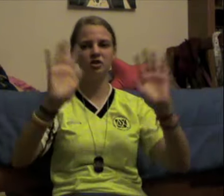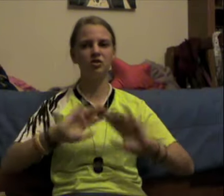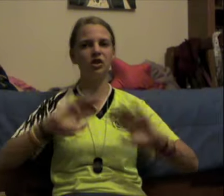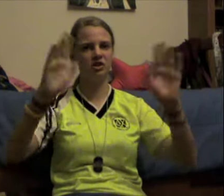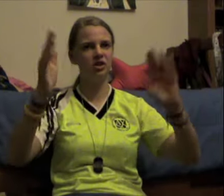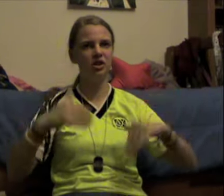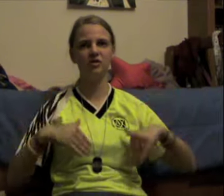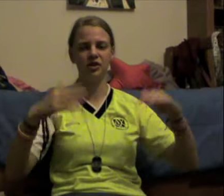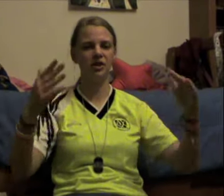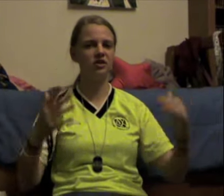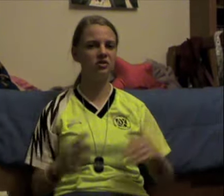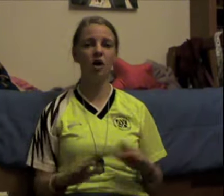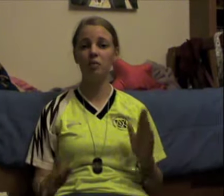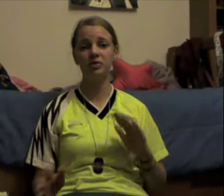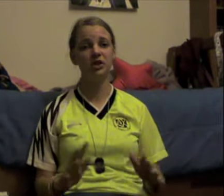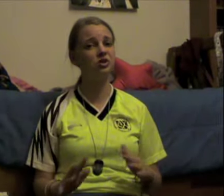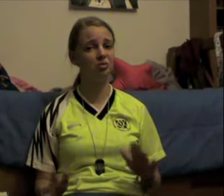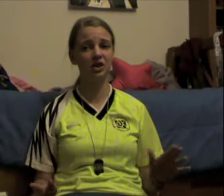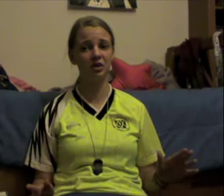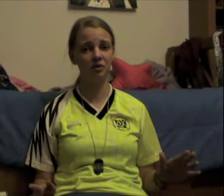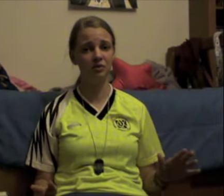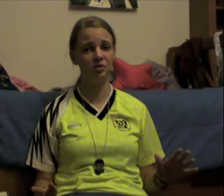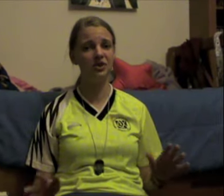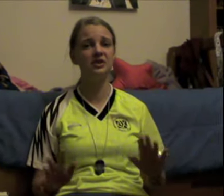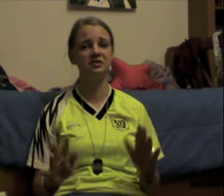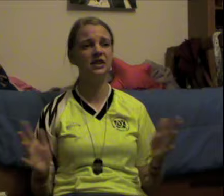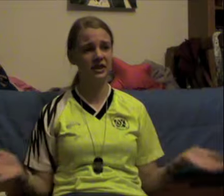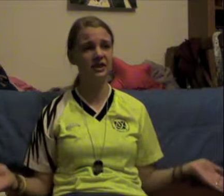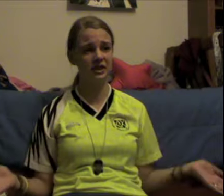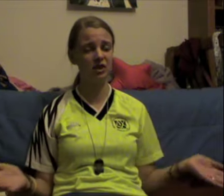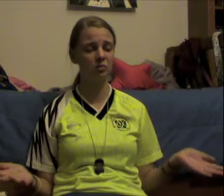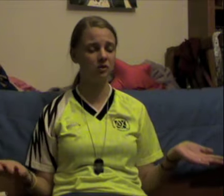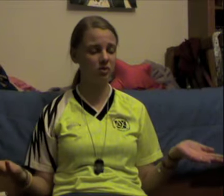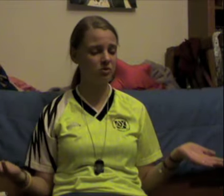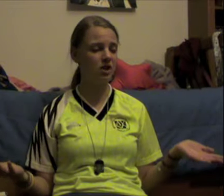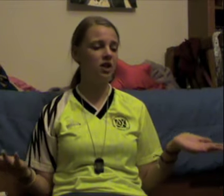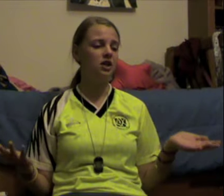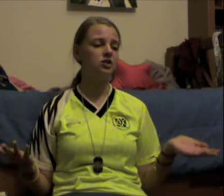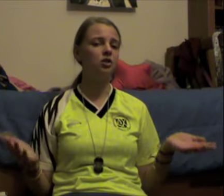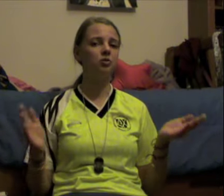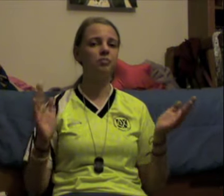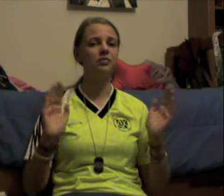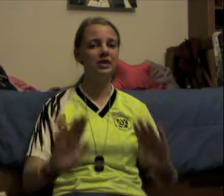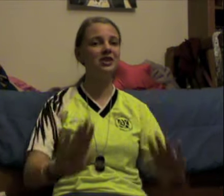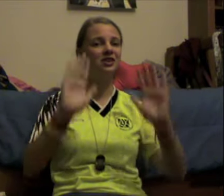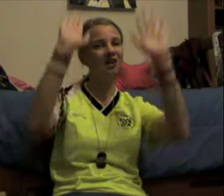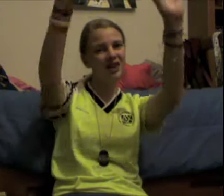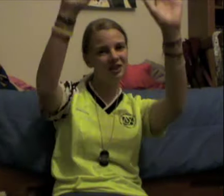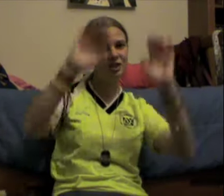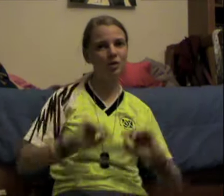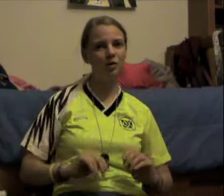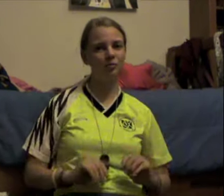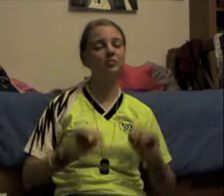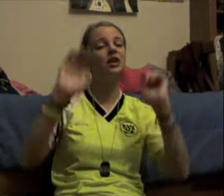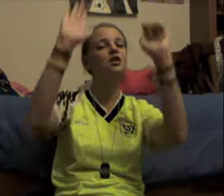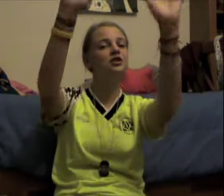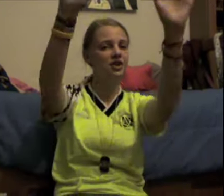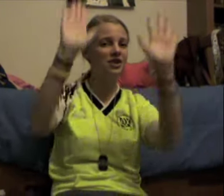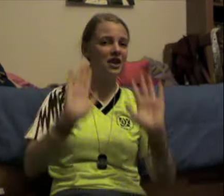the direction and everything, it's opposite, so don't get them confused. It's easy to get them confused. So, great, or Sunday.